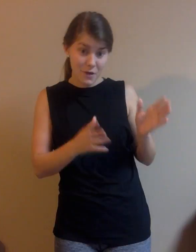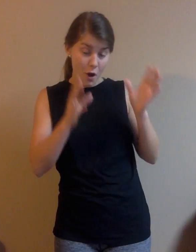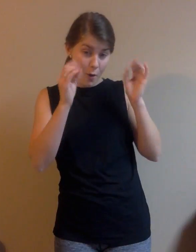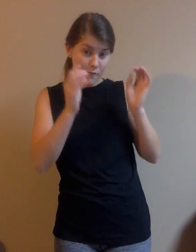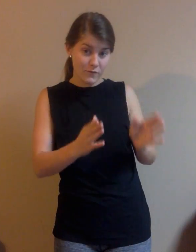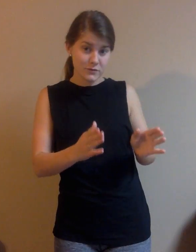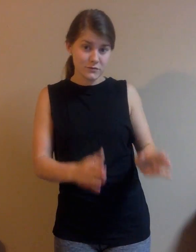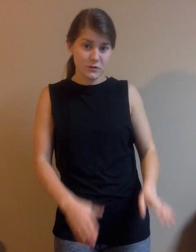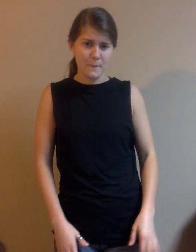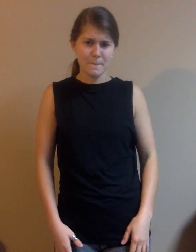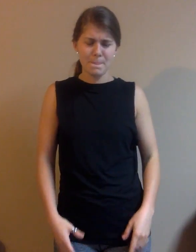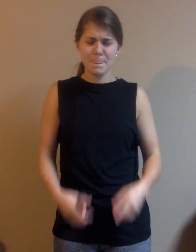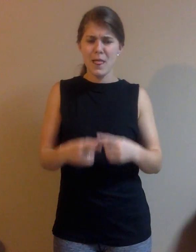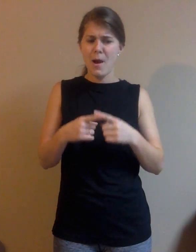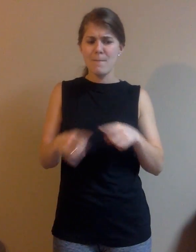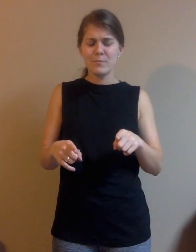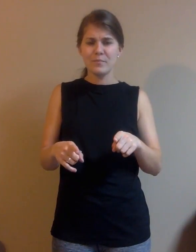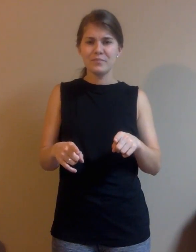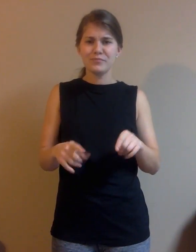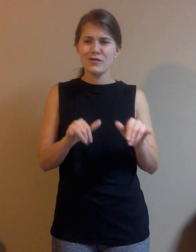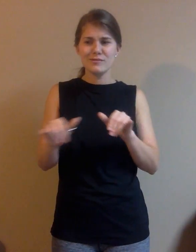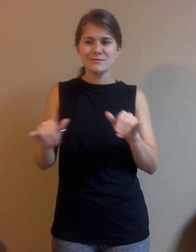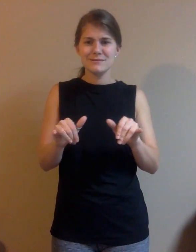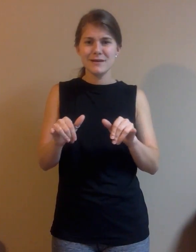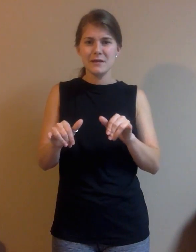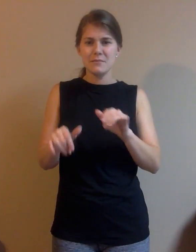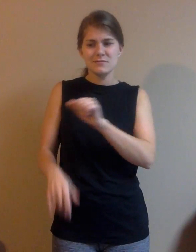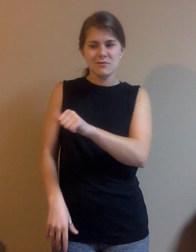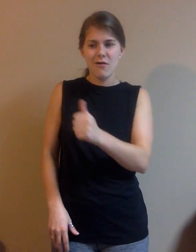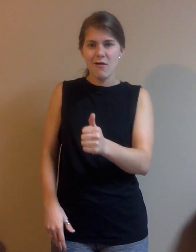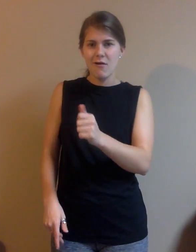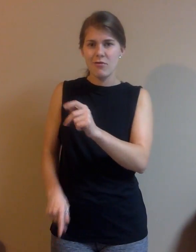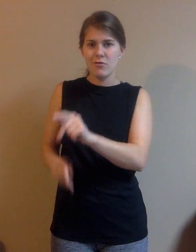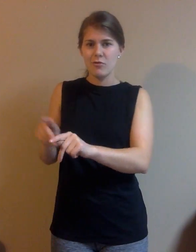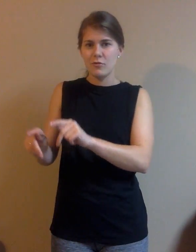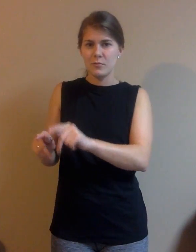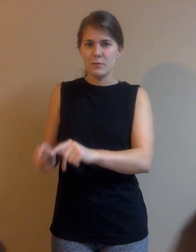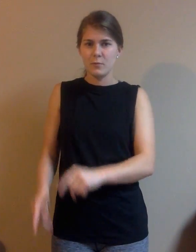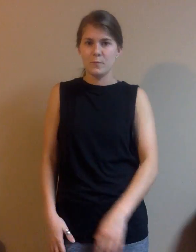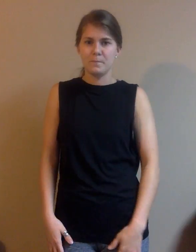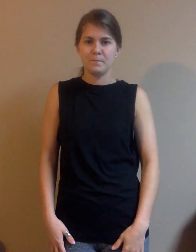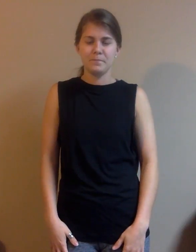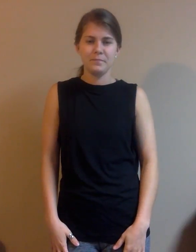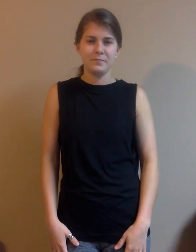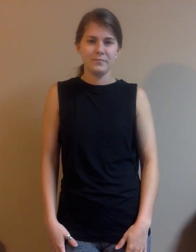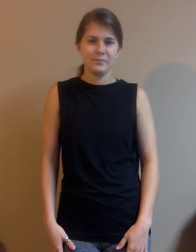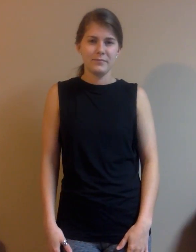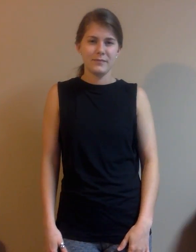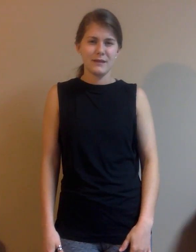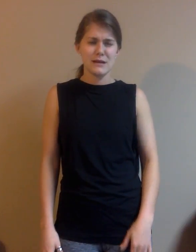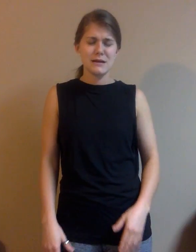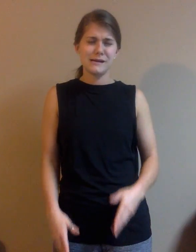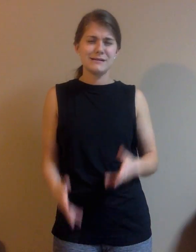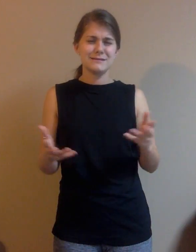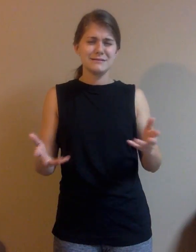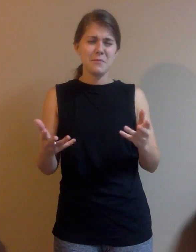You know, another form of life. But they're rather curious, and I say this out of affection for them. There's something curious about professors. In my experience, not all of them, but typically,